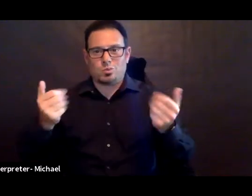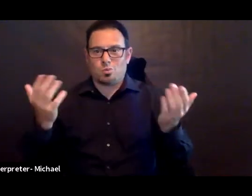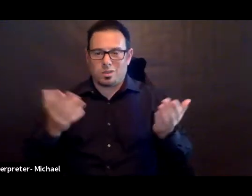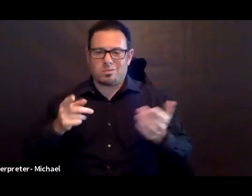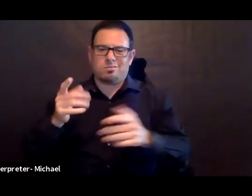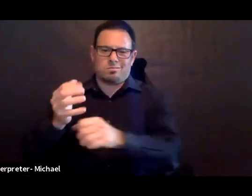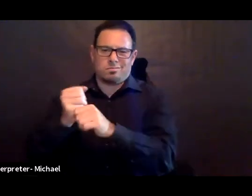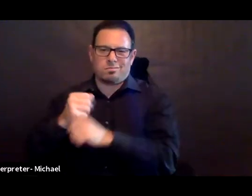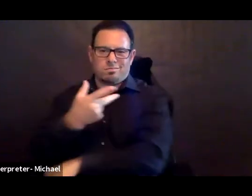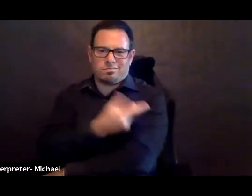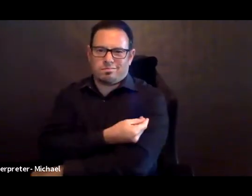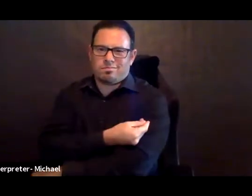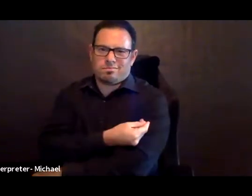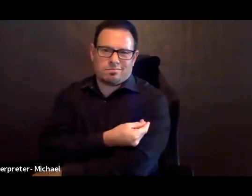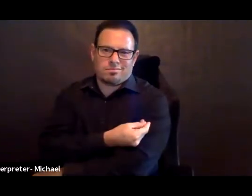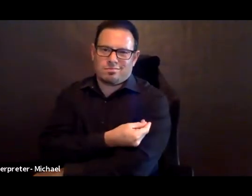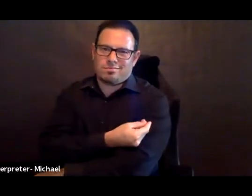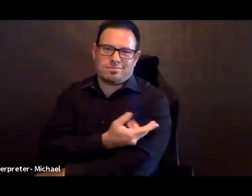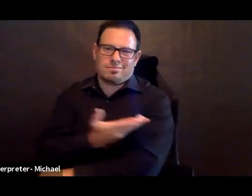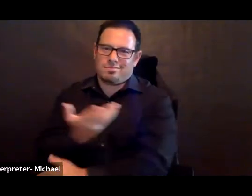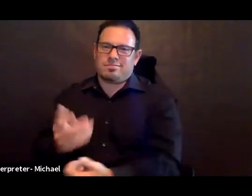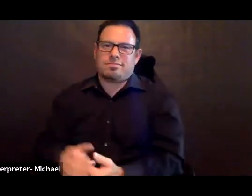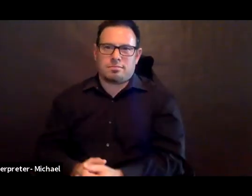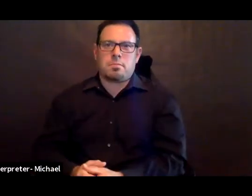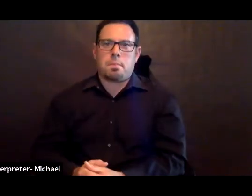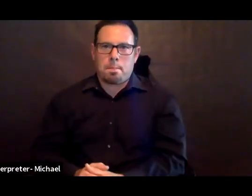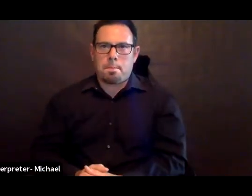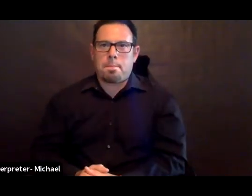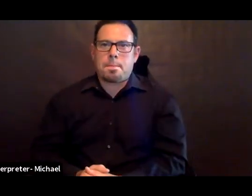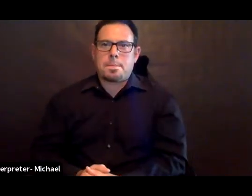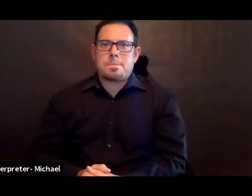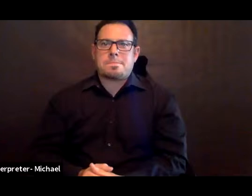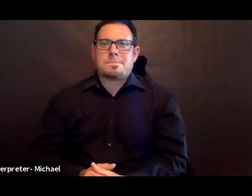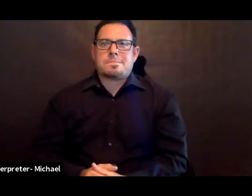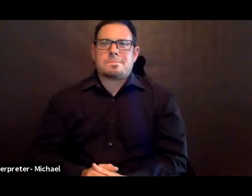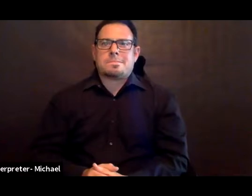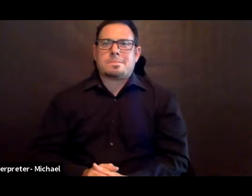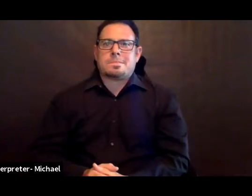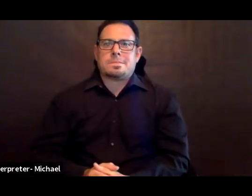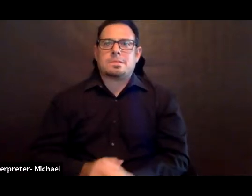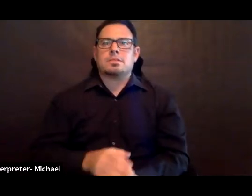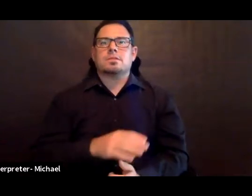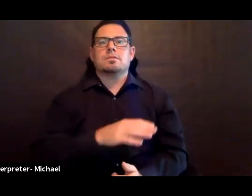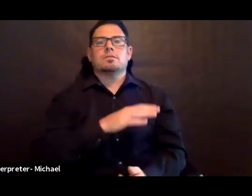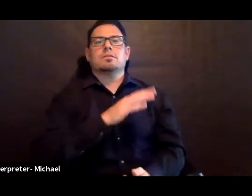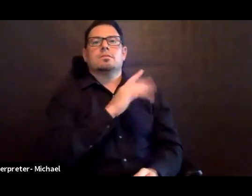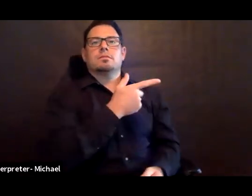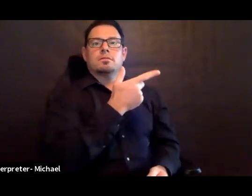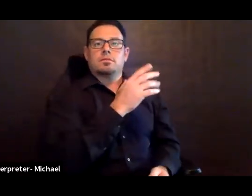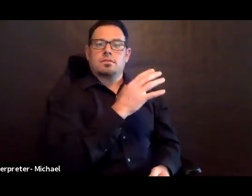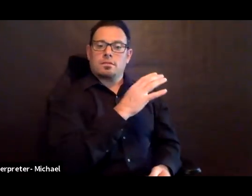different thought about that. No, I think that's exactly right.